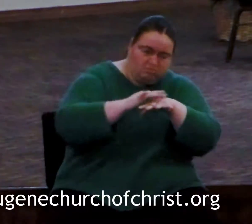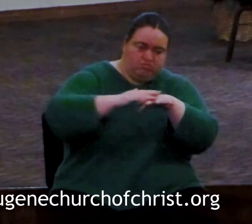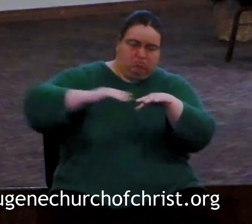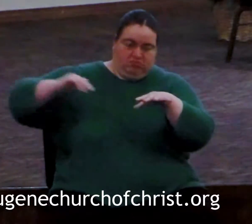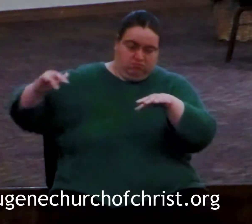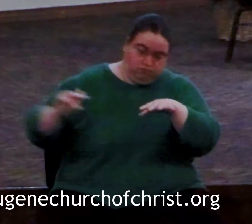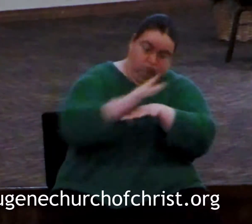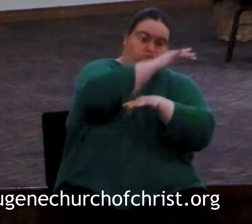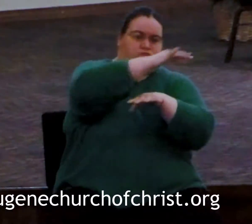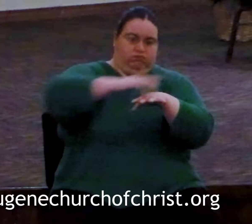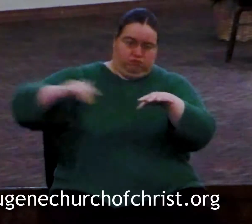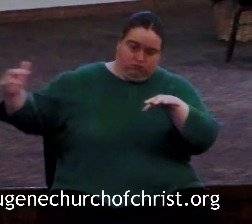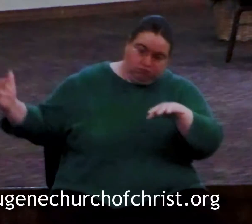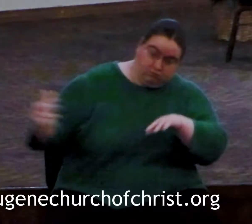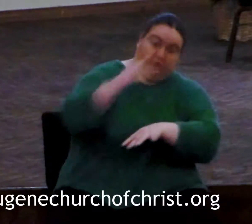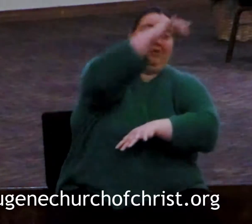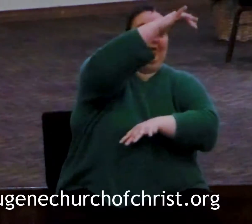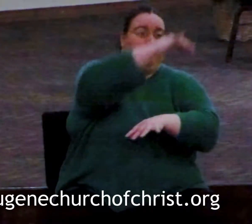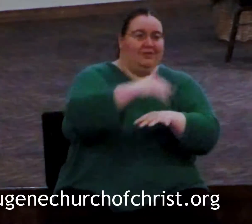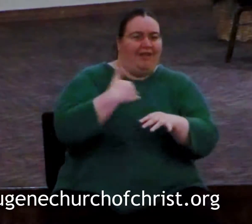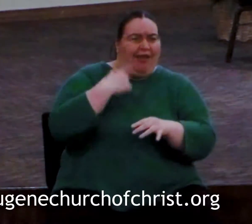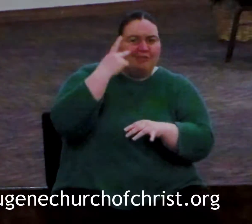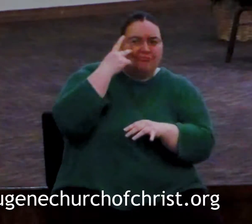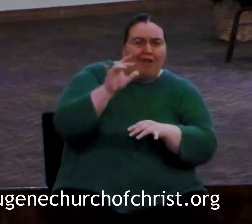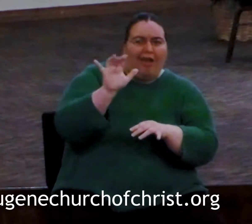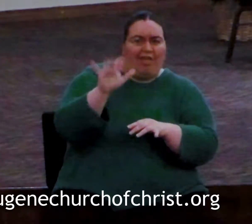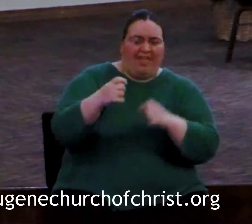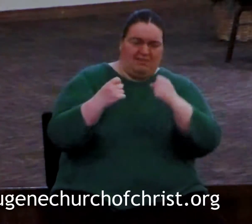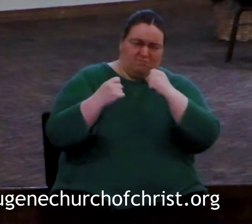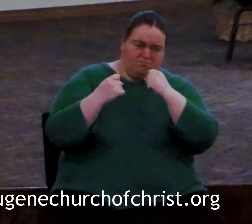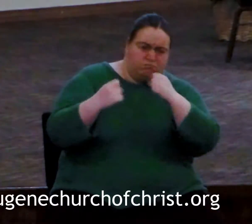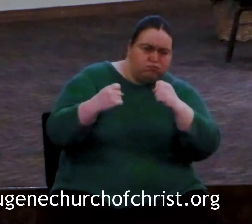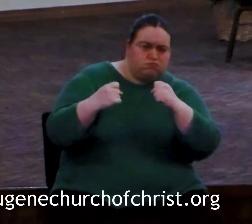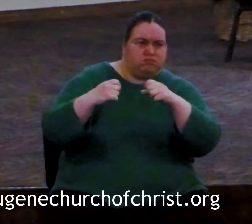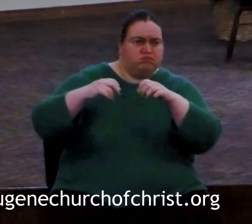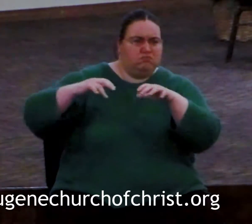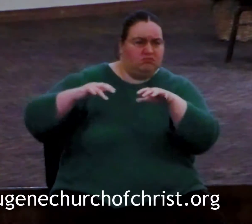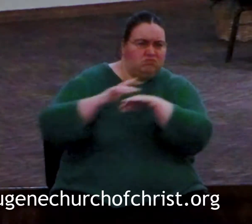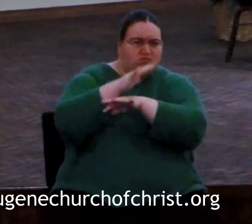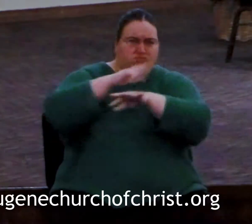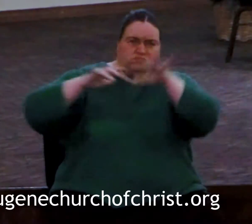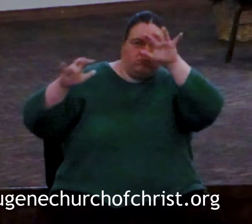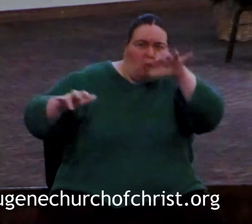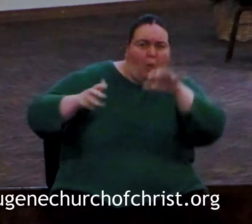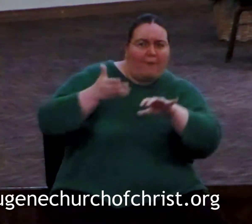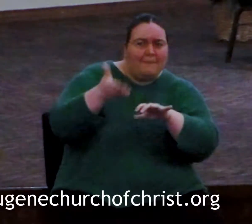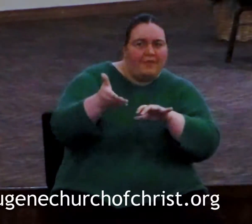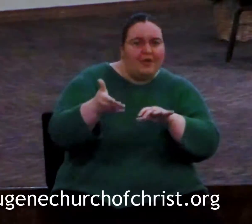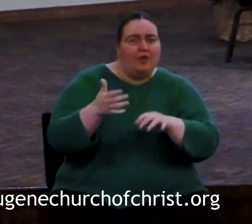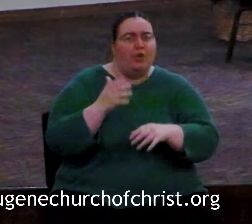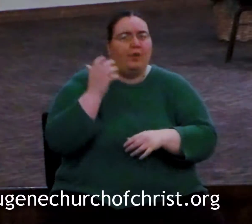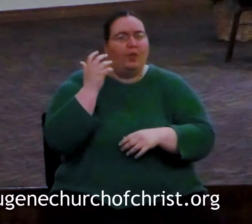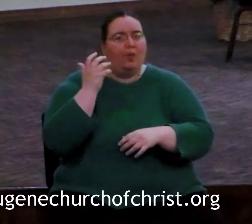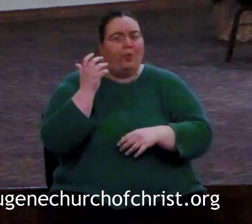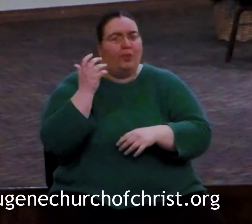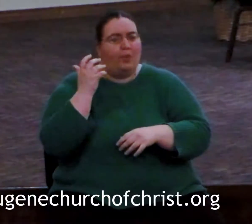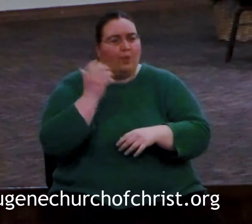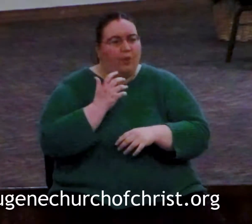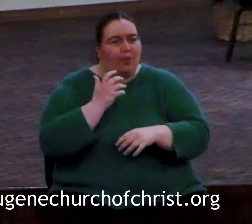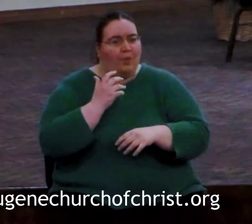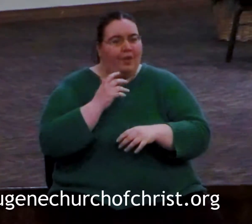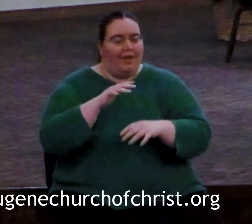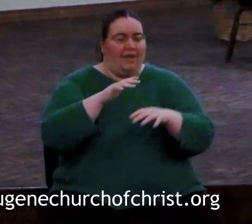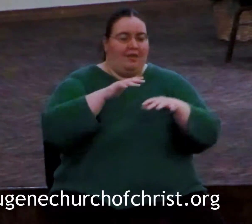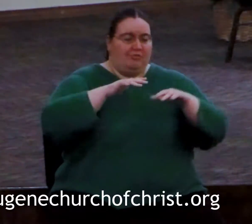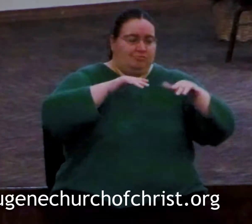And I saw what it was to see the power of the storm over there. It's a very different thing than when you were on land. And I